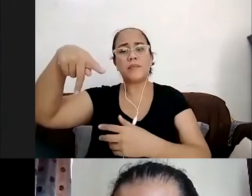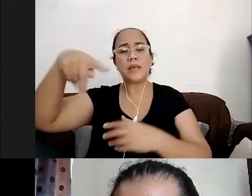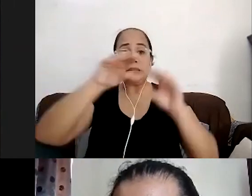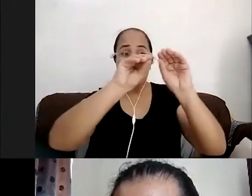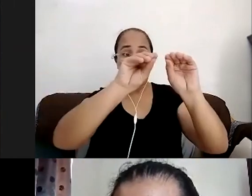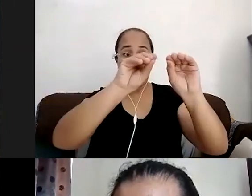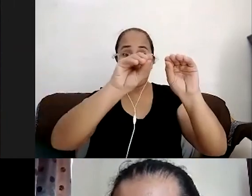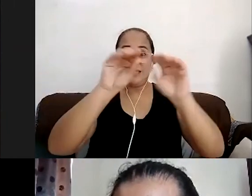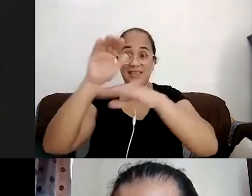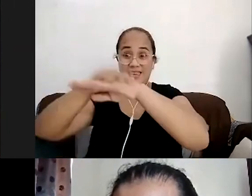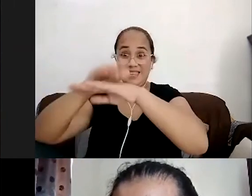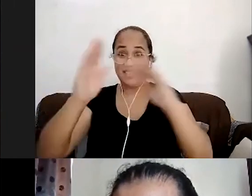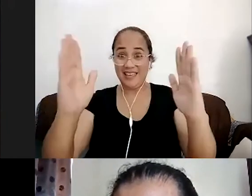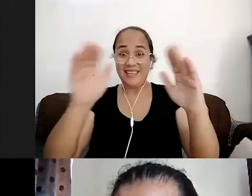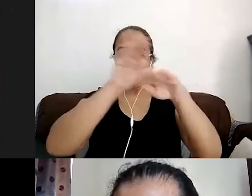English?